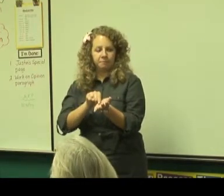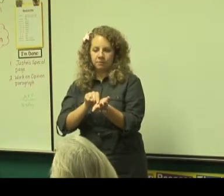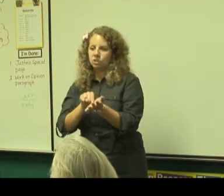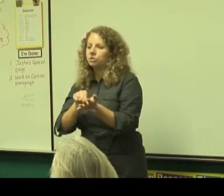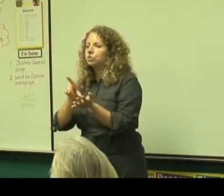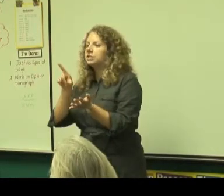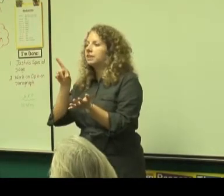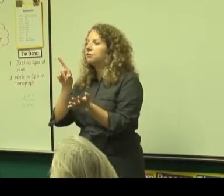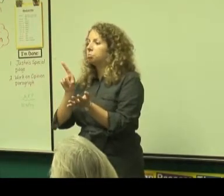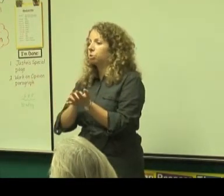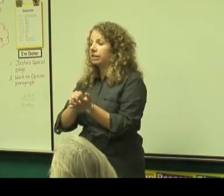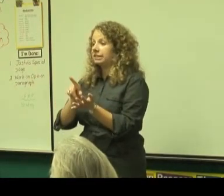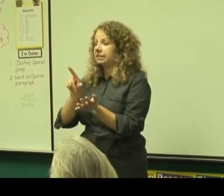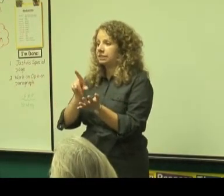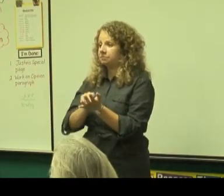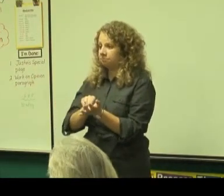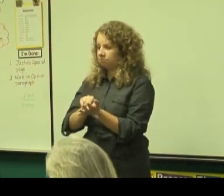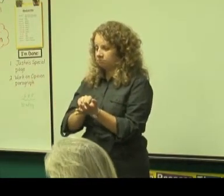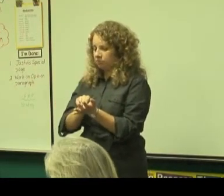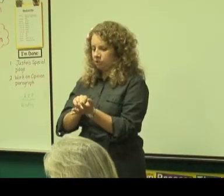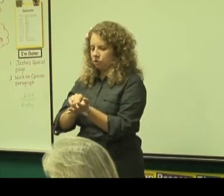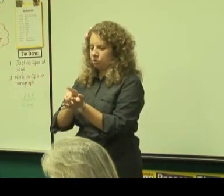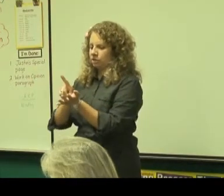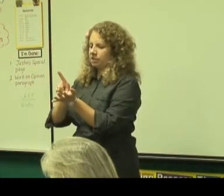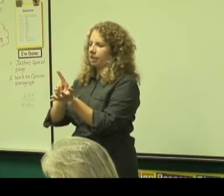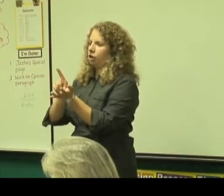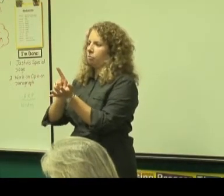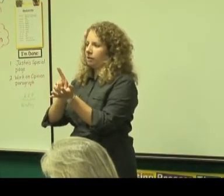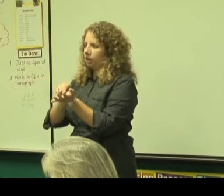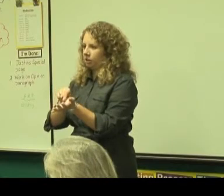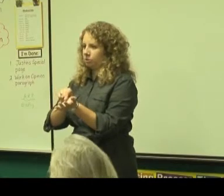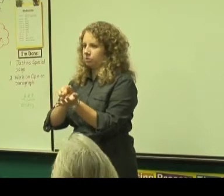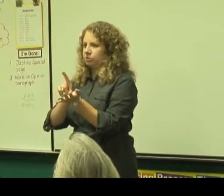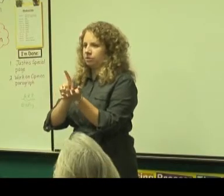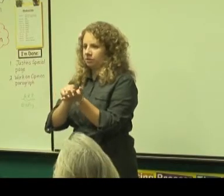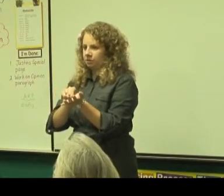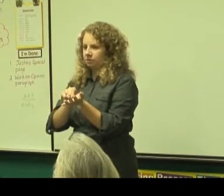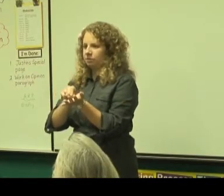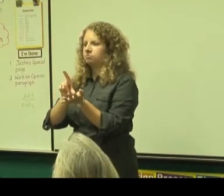It's also the sign for print. So it's like open, close.